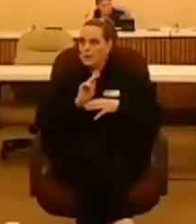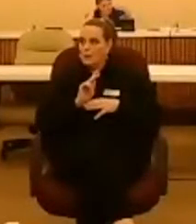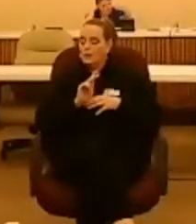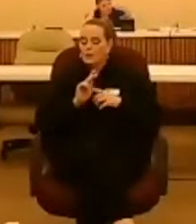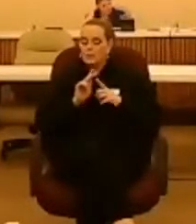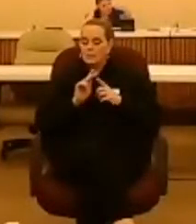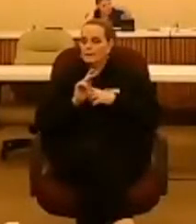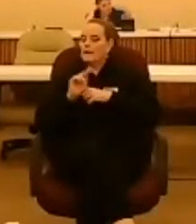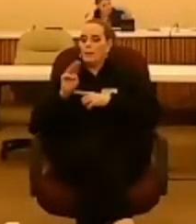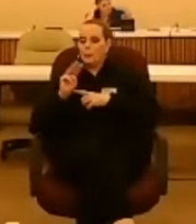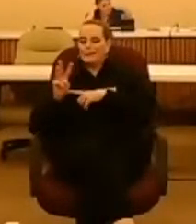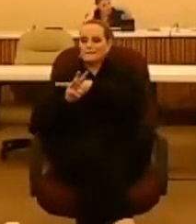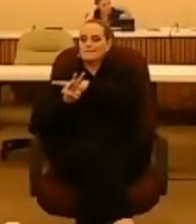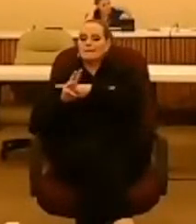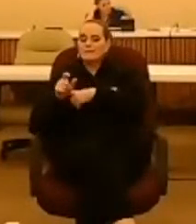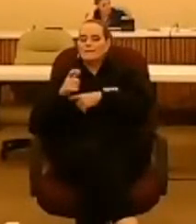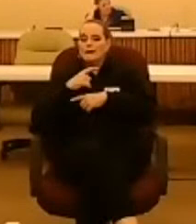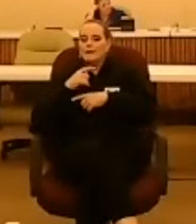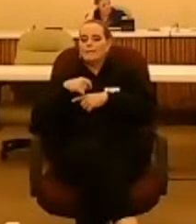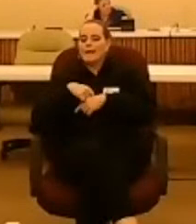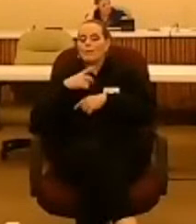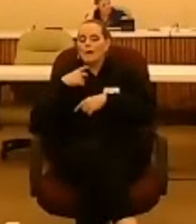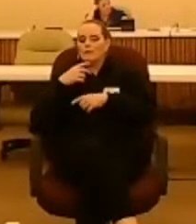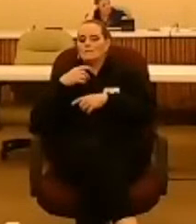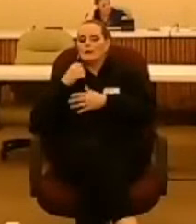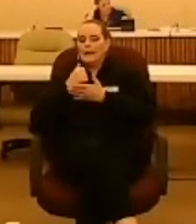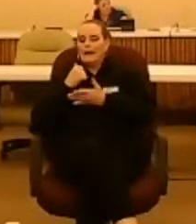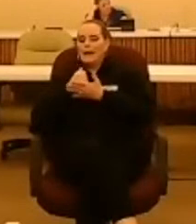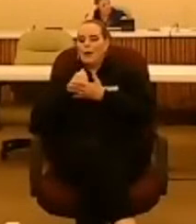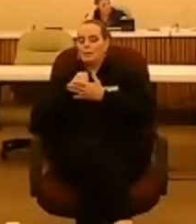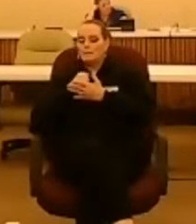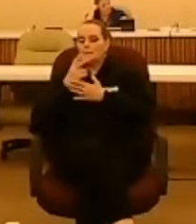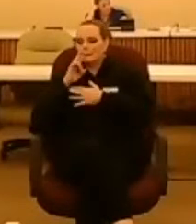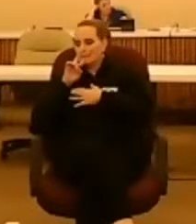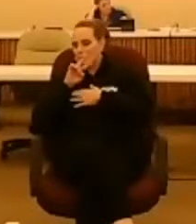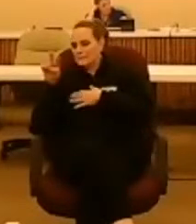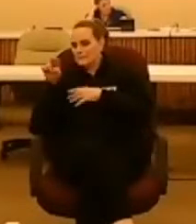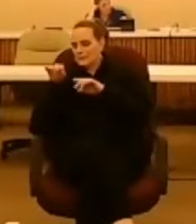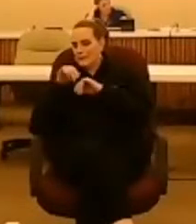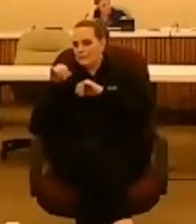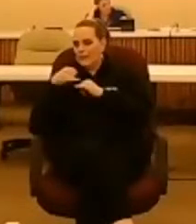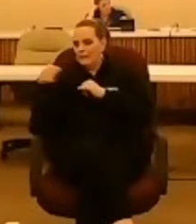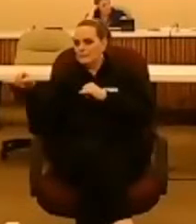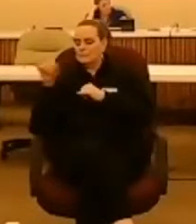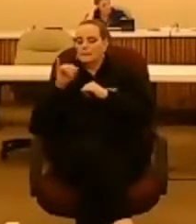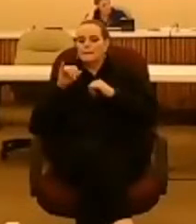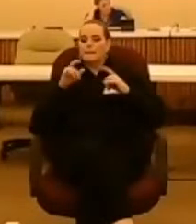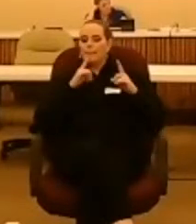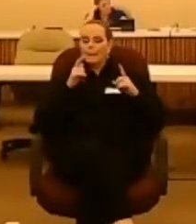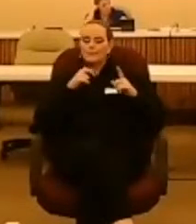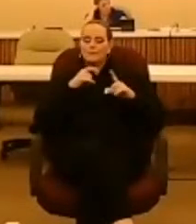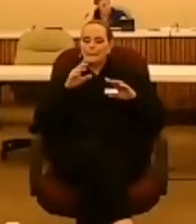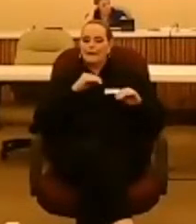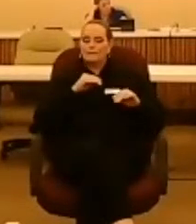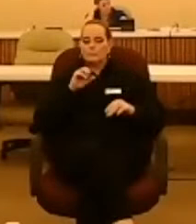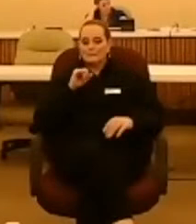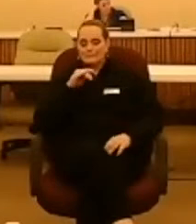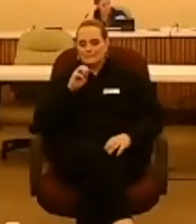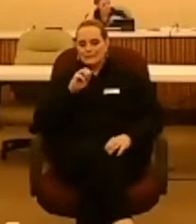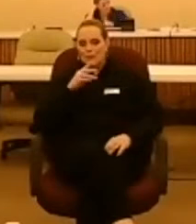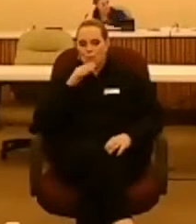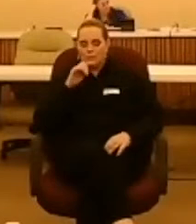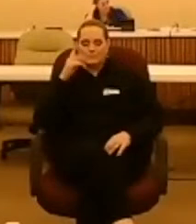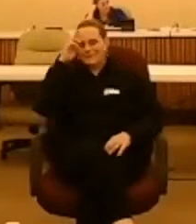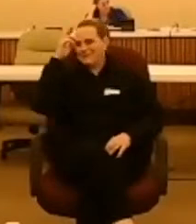The other thing I will note, I wasn't going to have them carry the sidewalk north past Countess because there are no